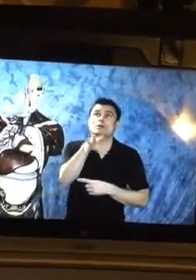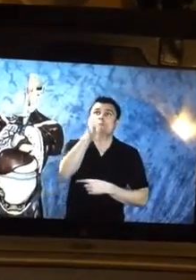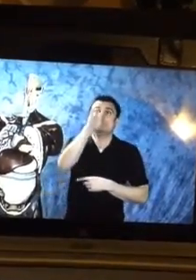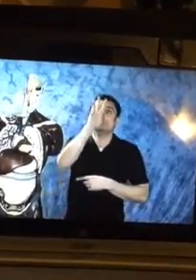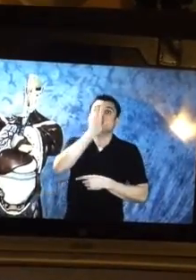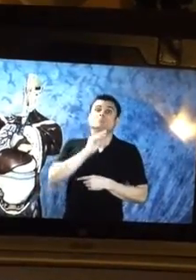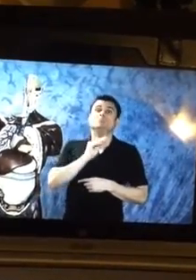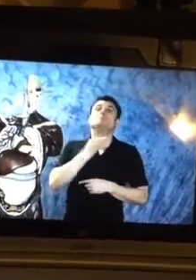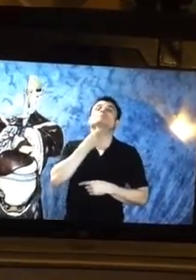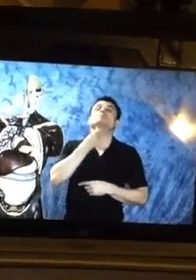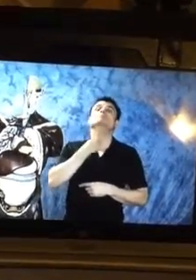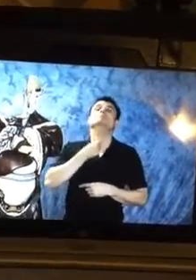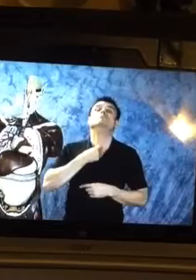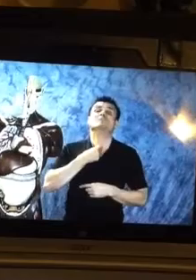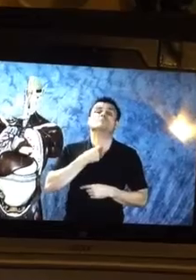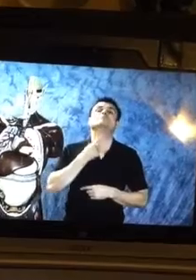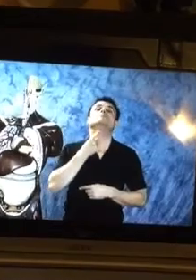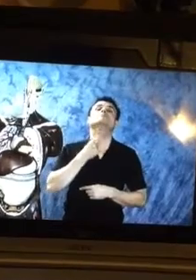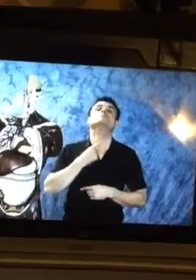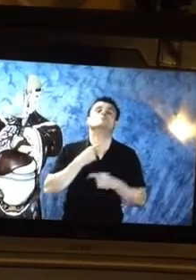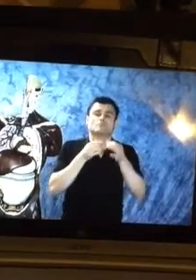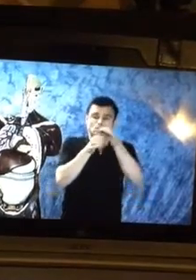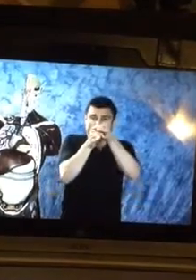Now whenever you breathe,